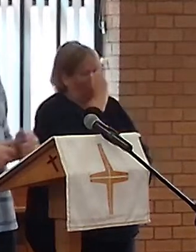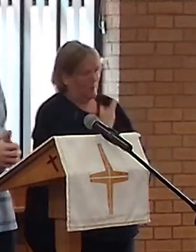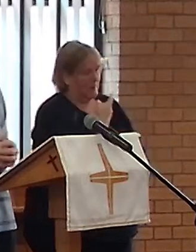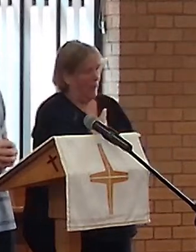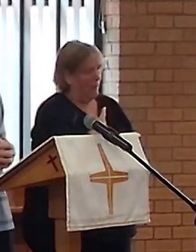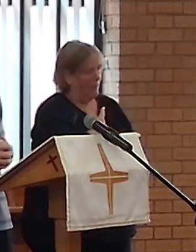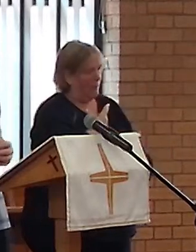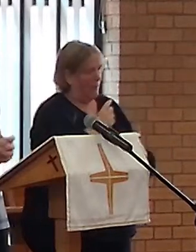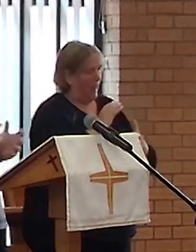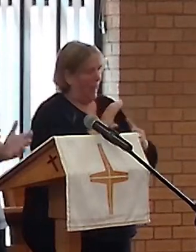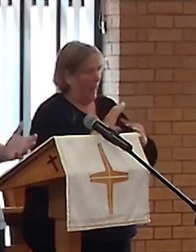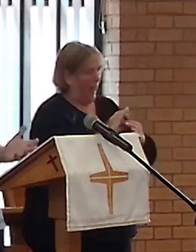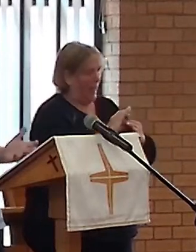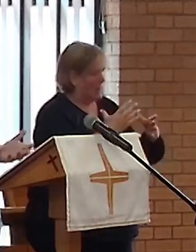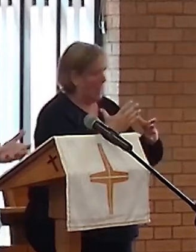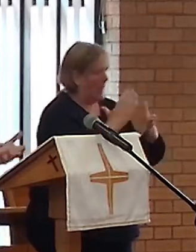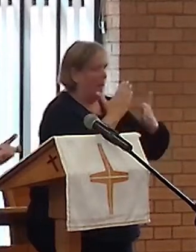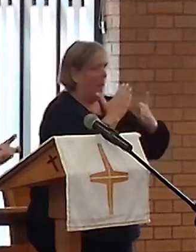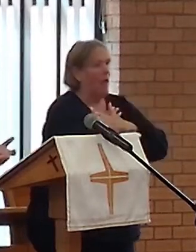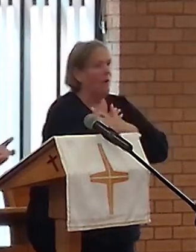Another word for it is ego.